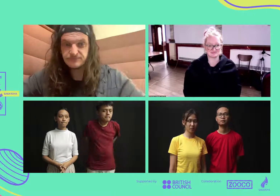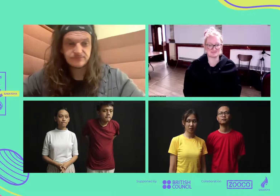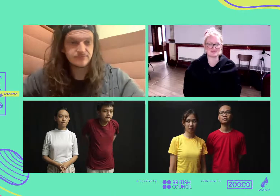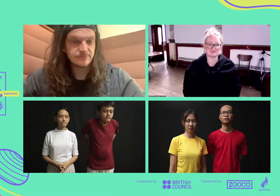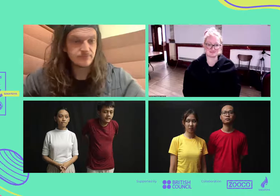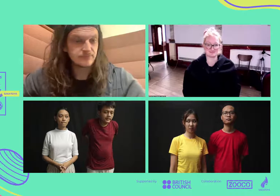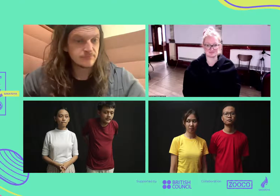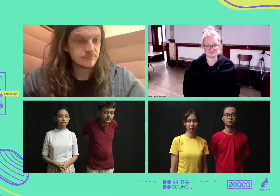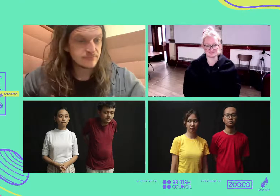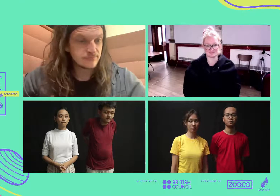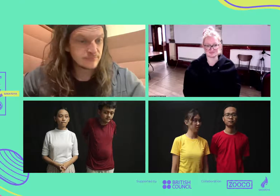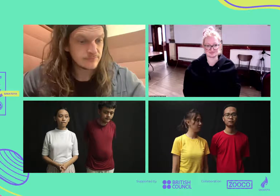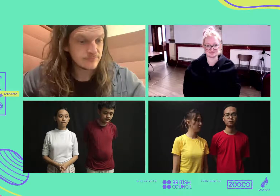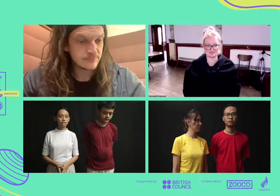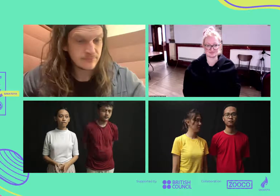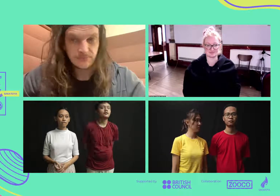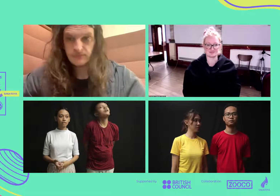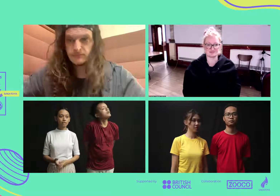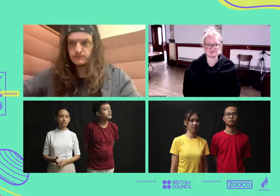Okay.